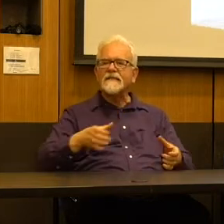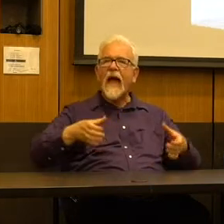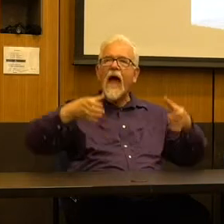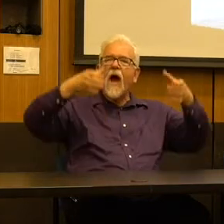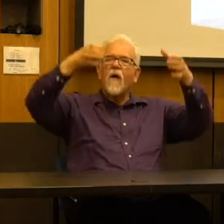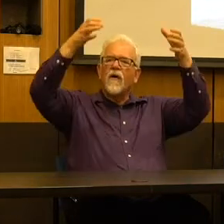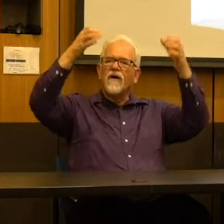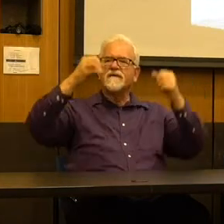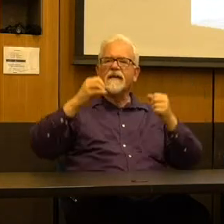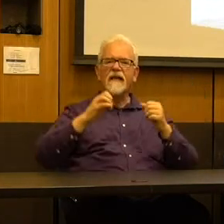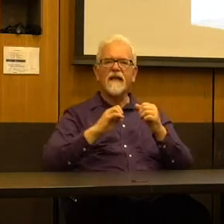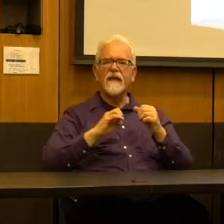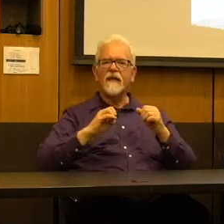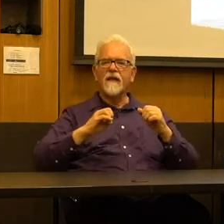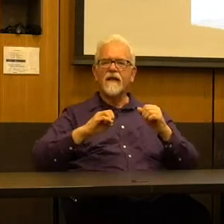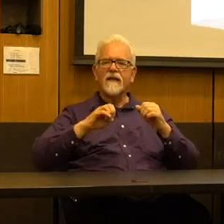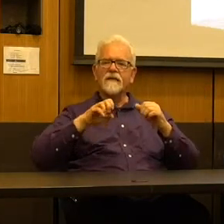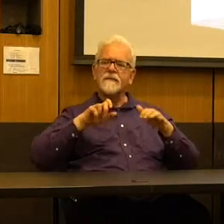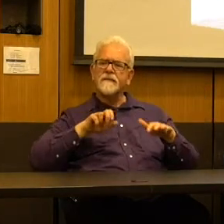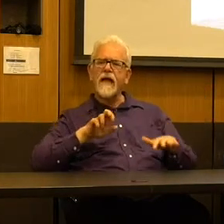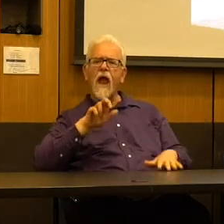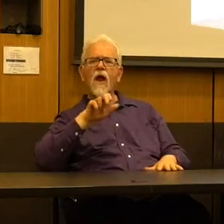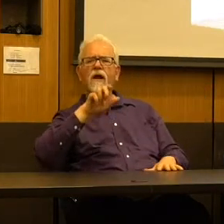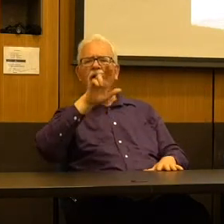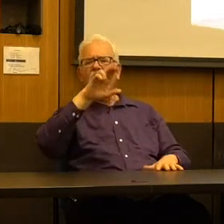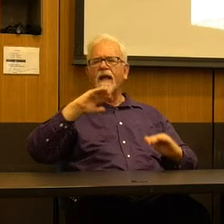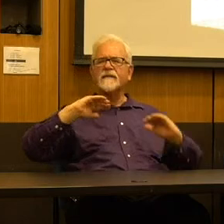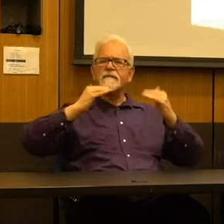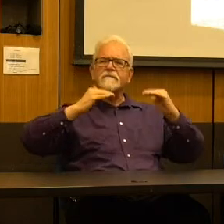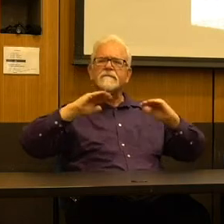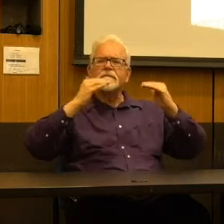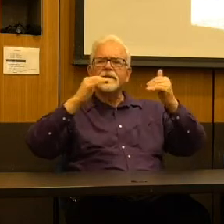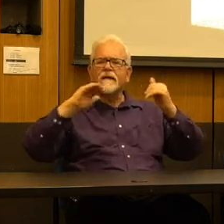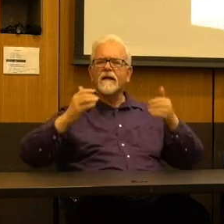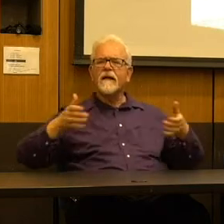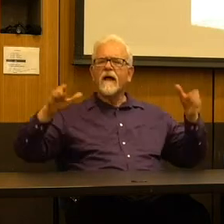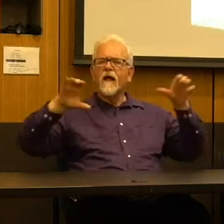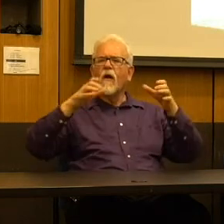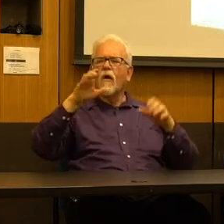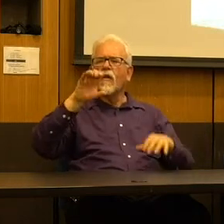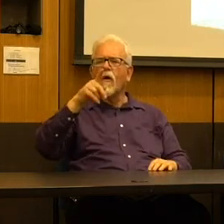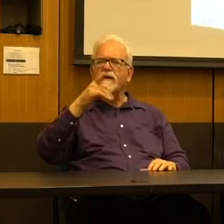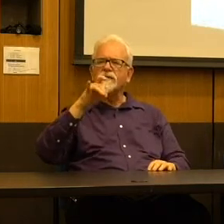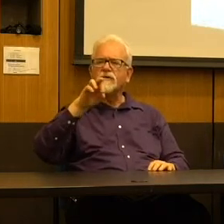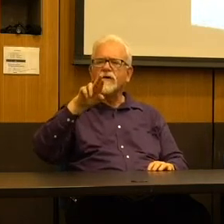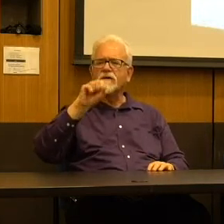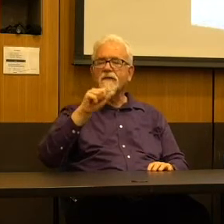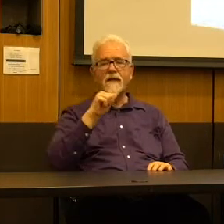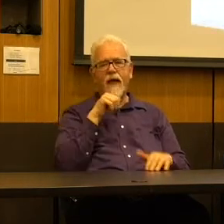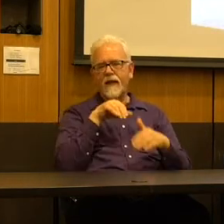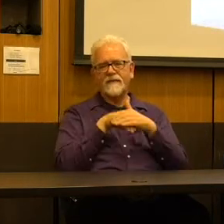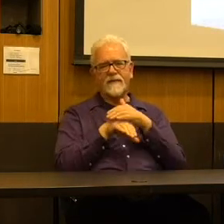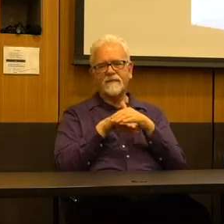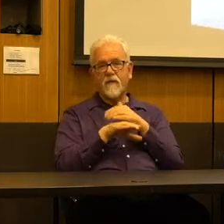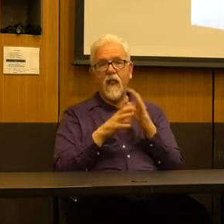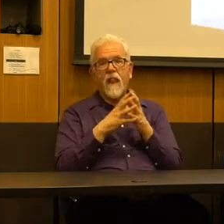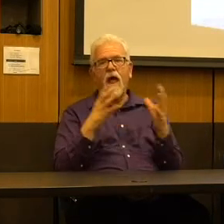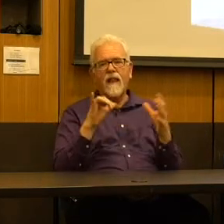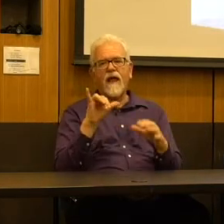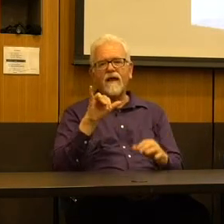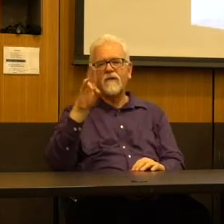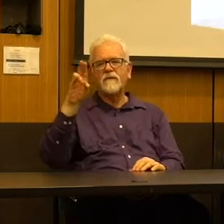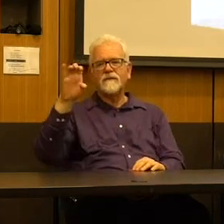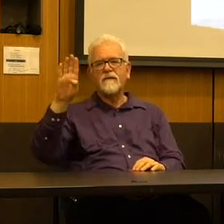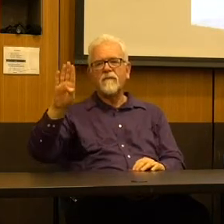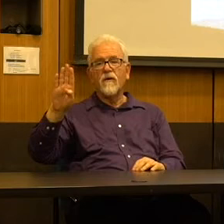of elevated staircases and cloisters. It's not at all an accessible environment. In fact, it's a lot like UC Berkeley also. Both of